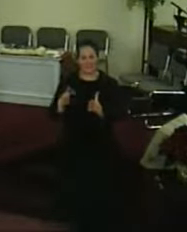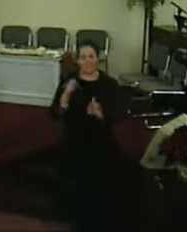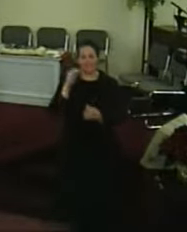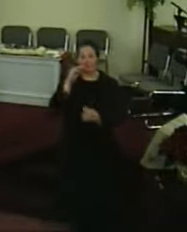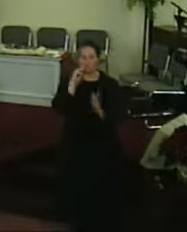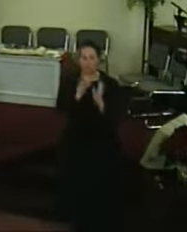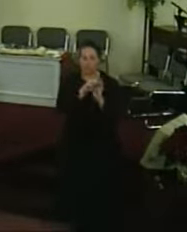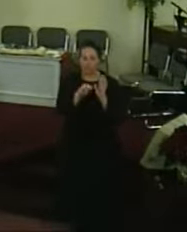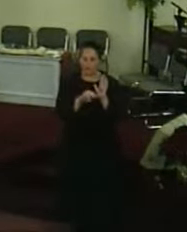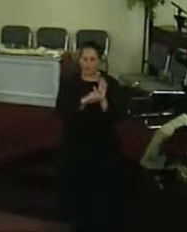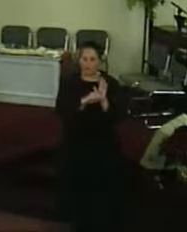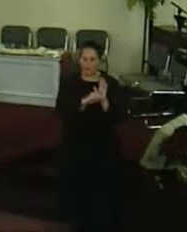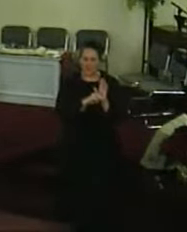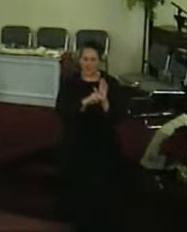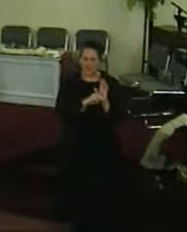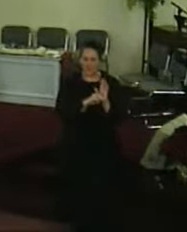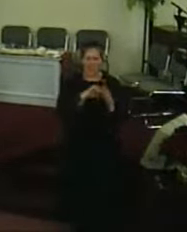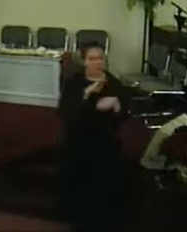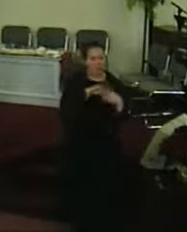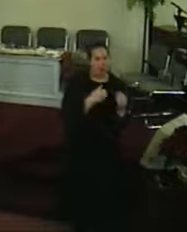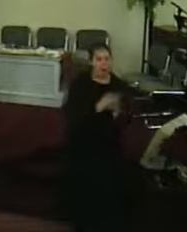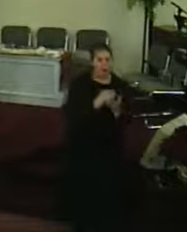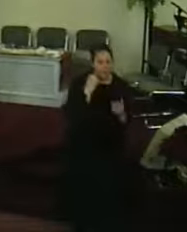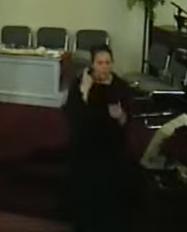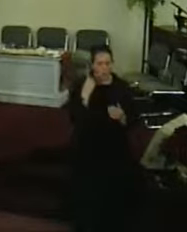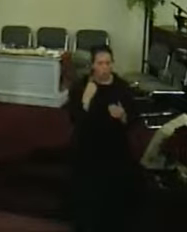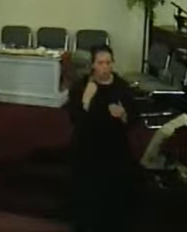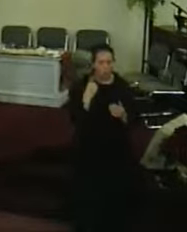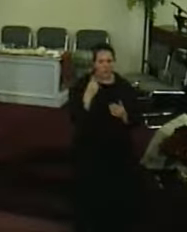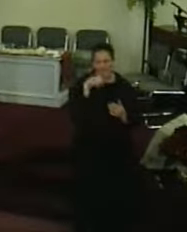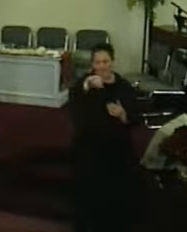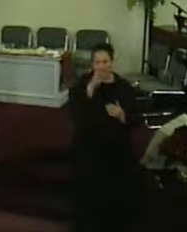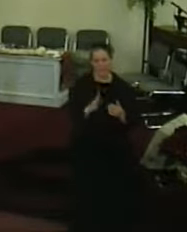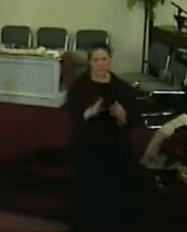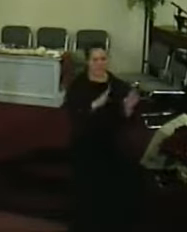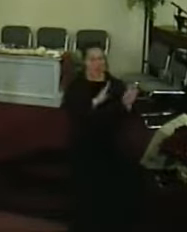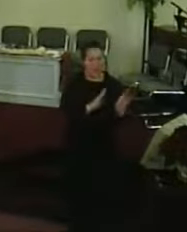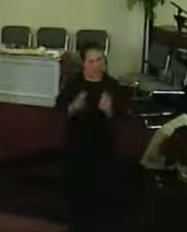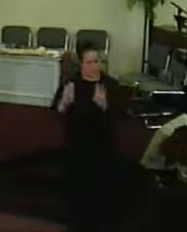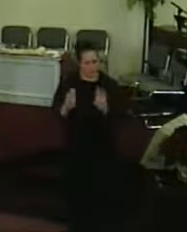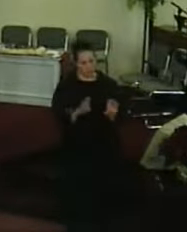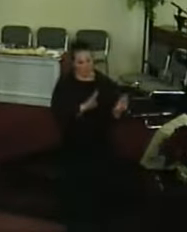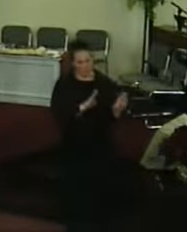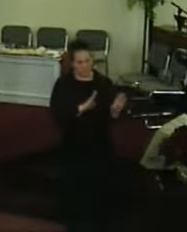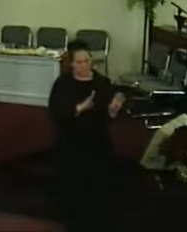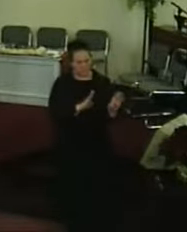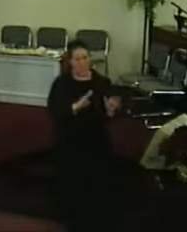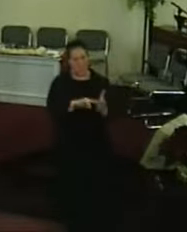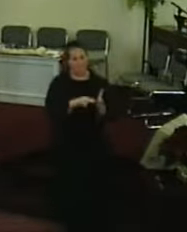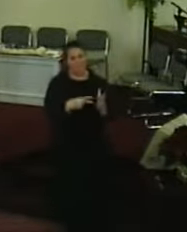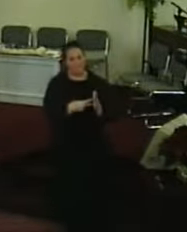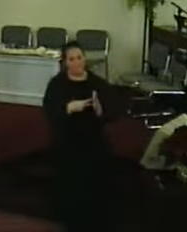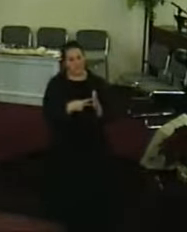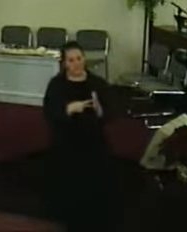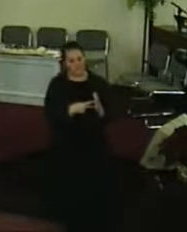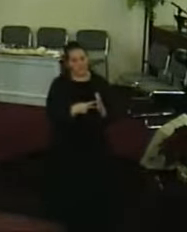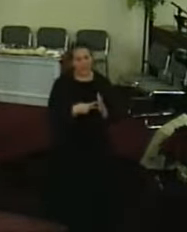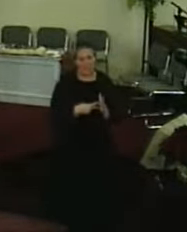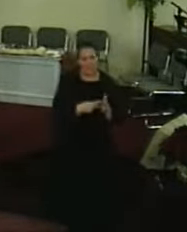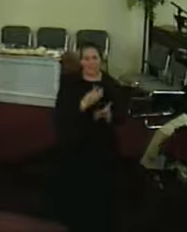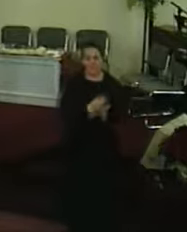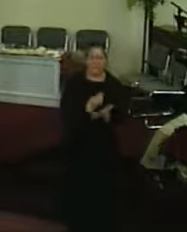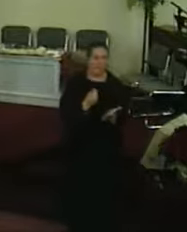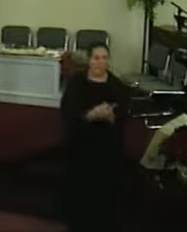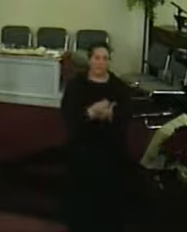See, if all you know is God's acts, that probably just means that every time something goes wrong, you whine and complain and snivel